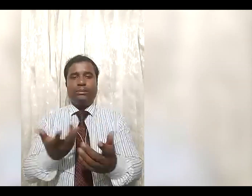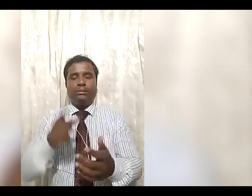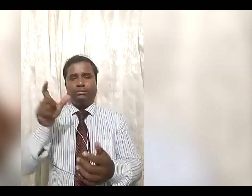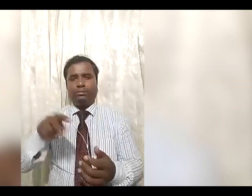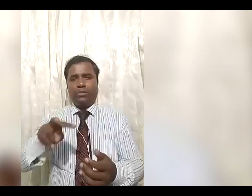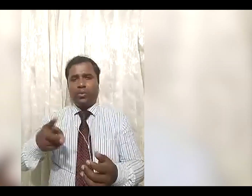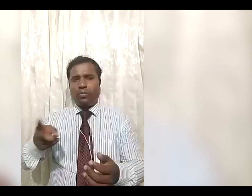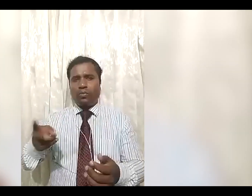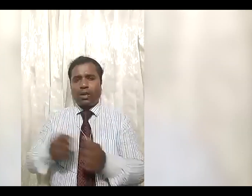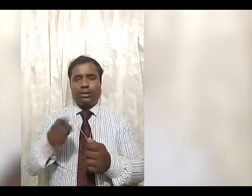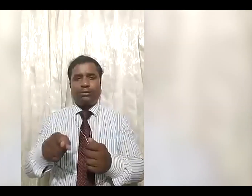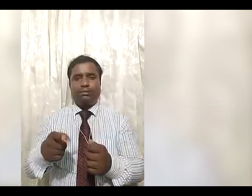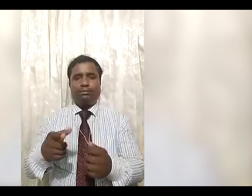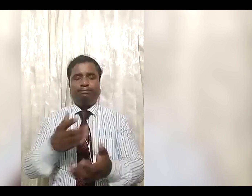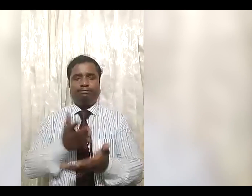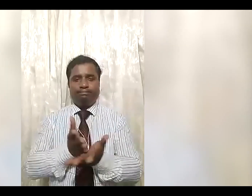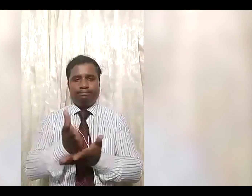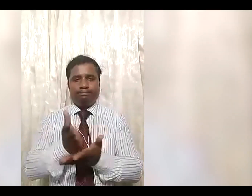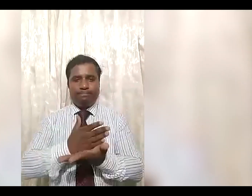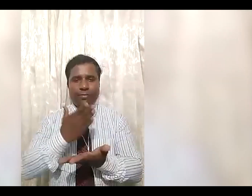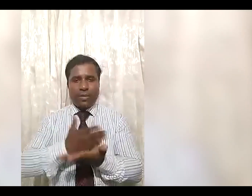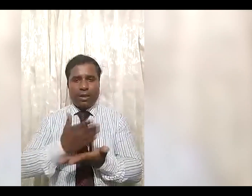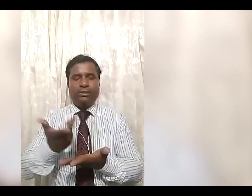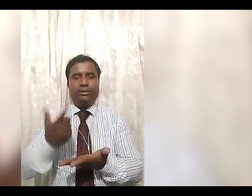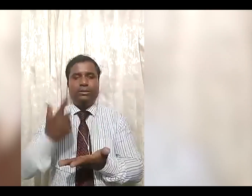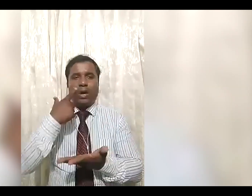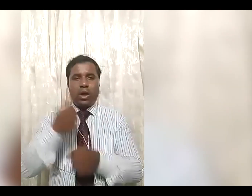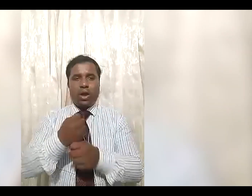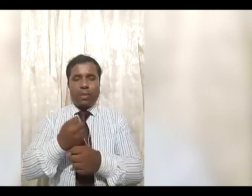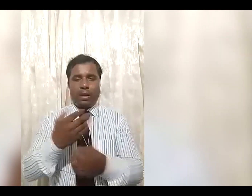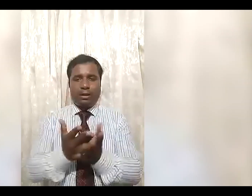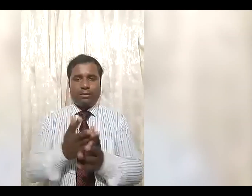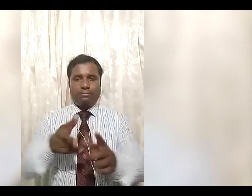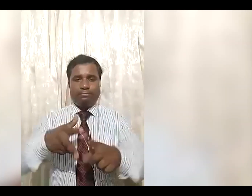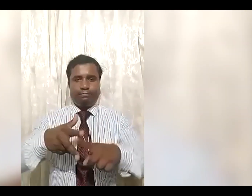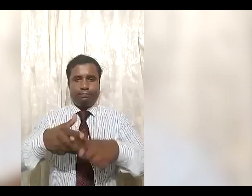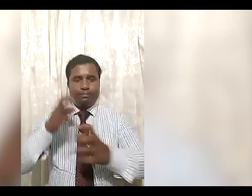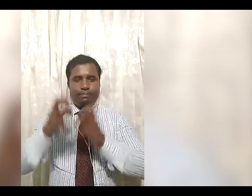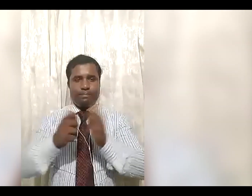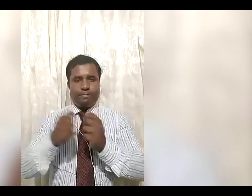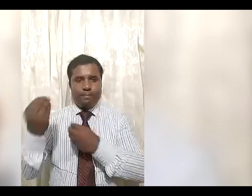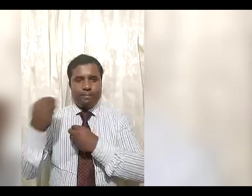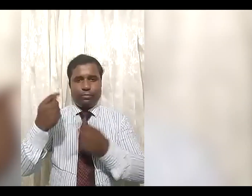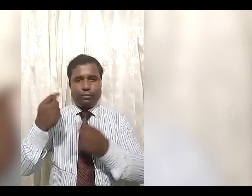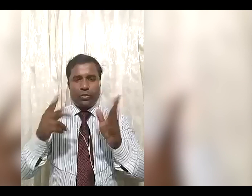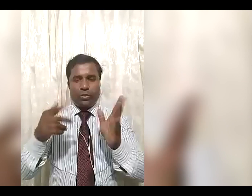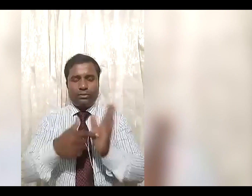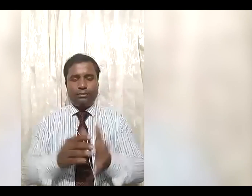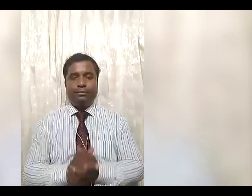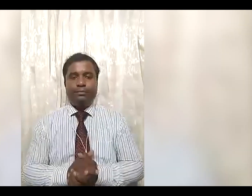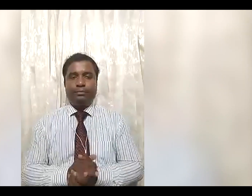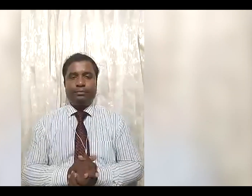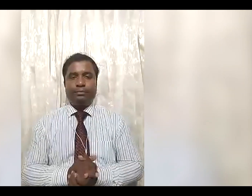commitments, it doesn't make any commitments on behalf of the US government to be disability inclusive, for example, in our foreign policy or in our